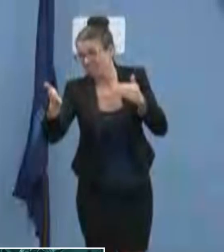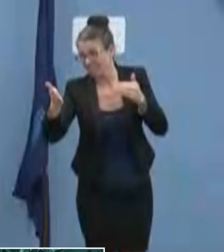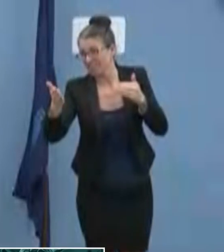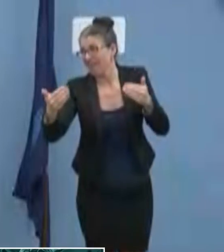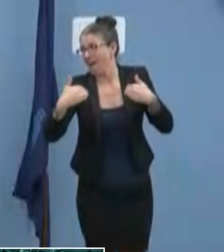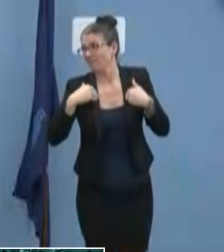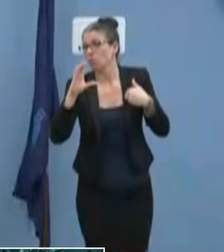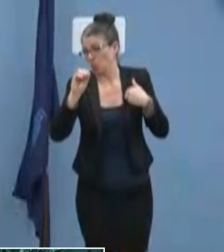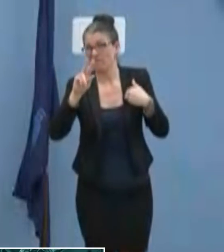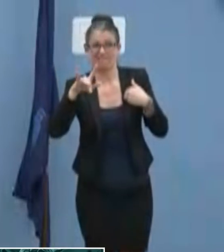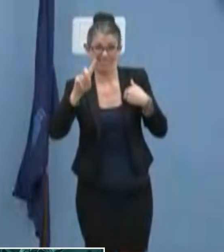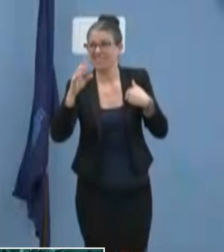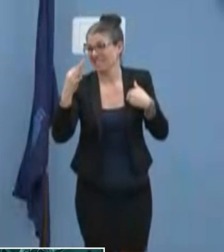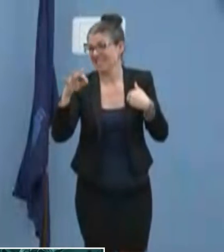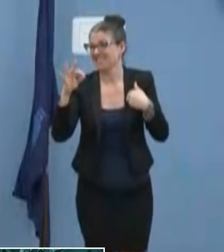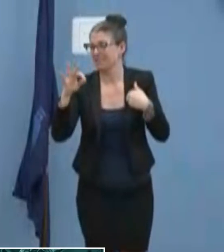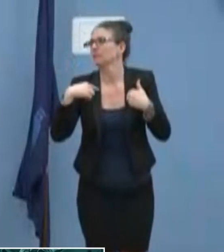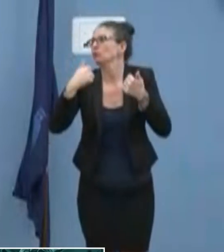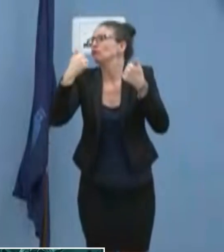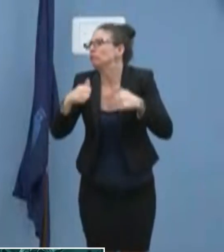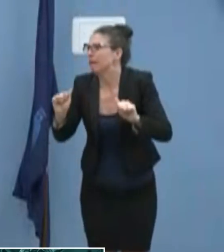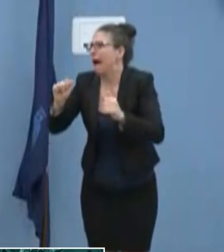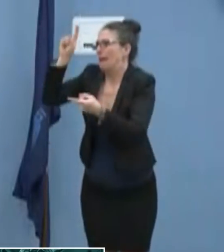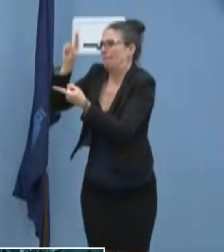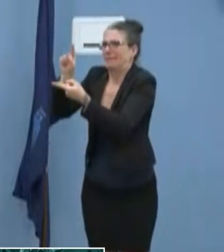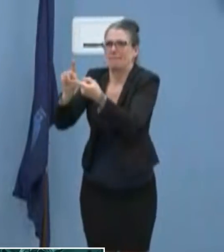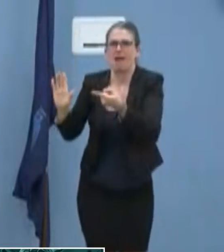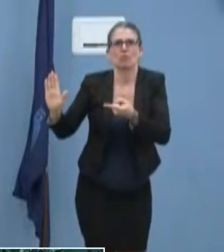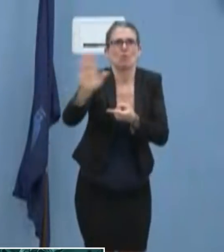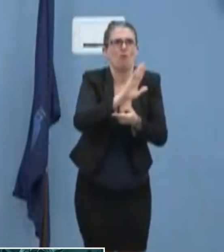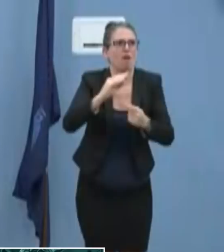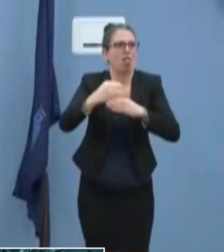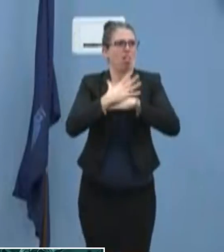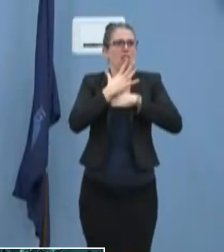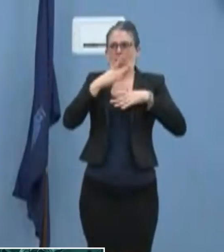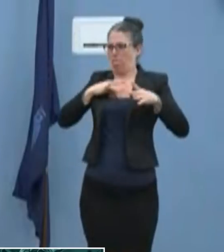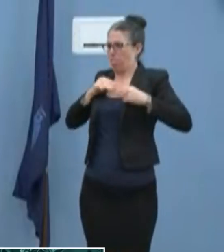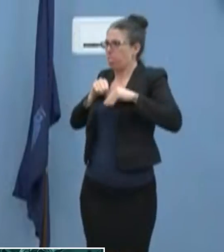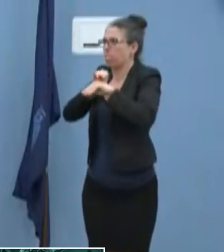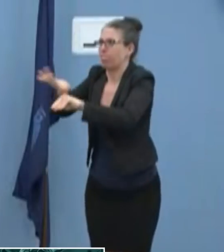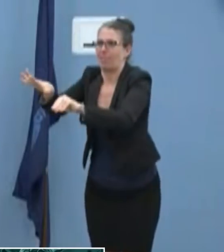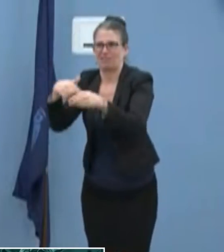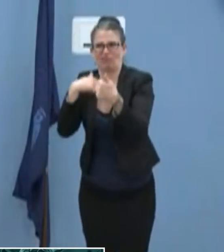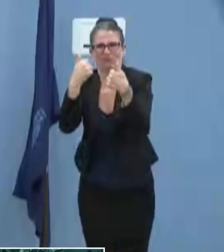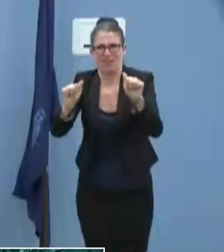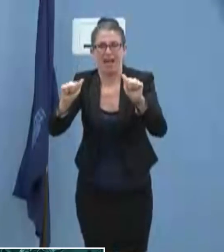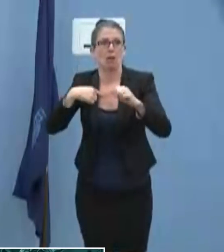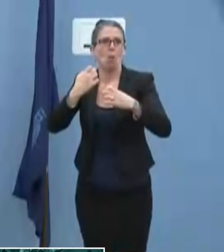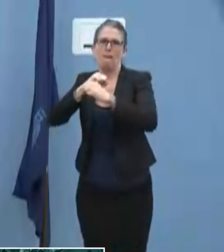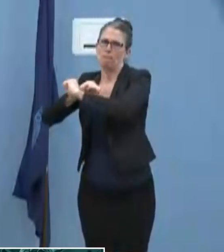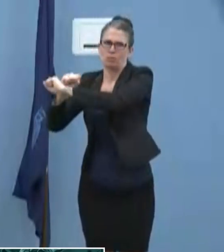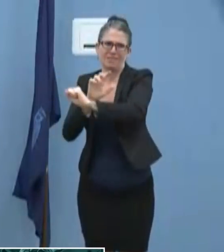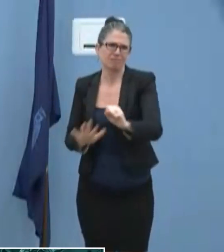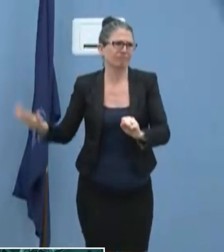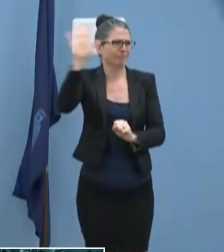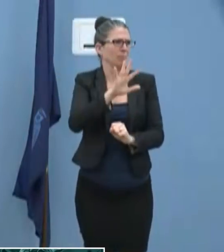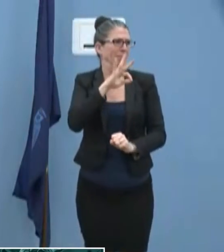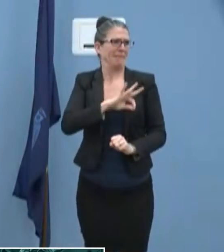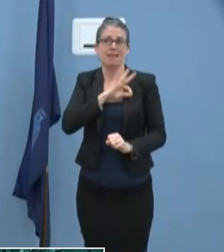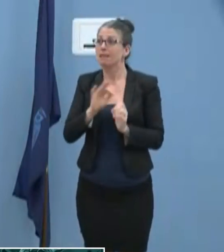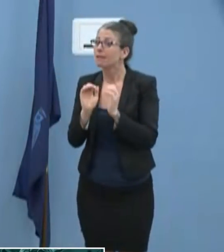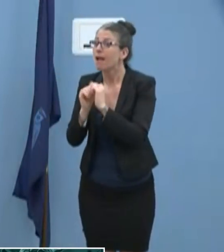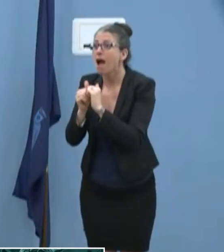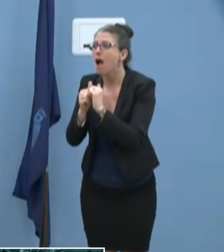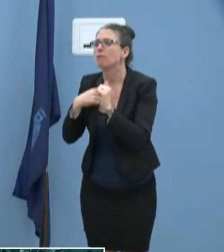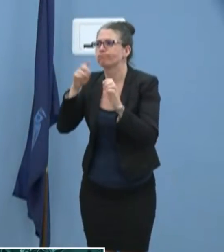in our state and to protect the health and welfare of Maine people. First, under the authority granted to